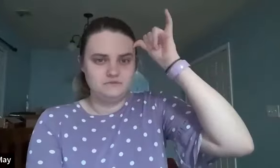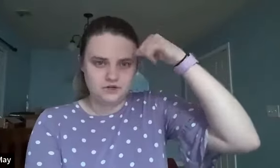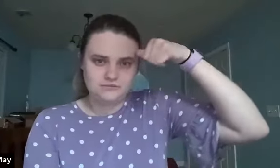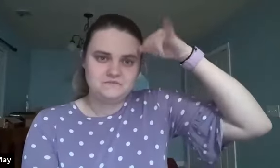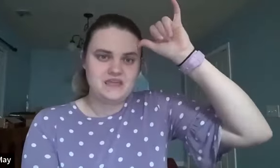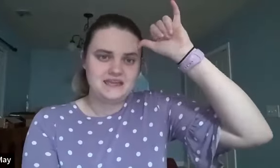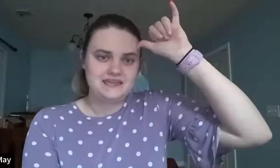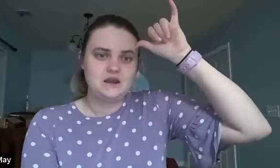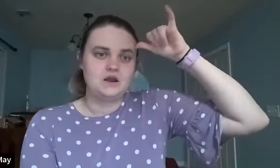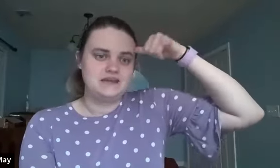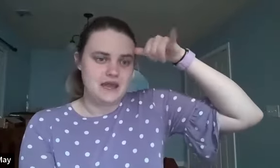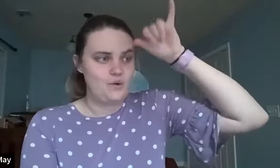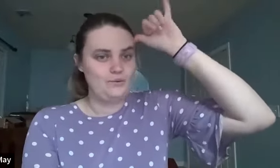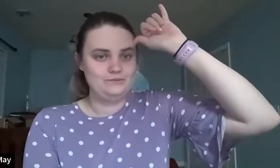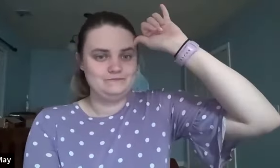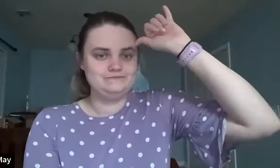you. Cow.